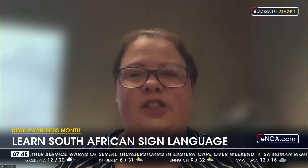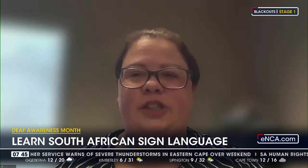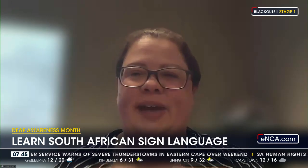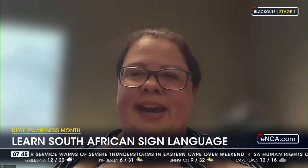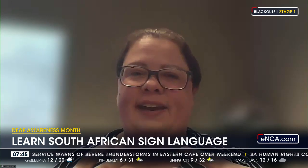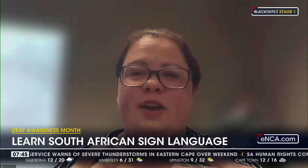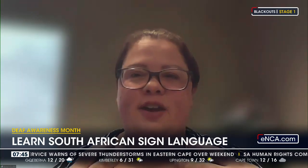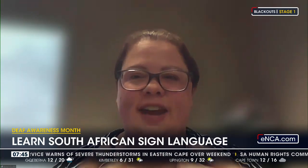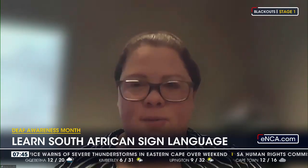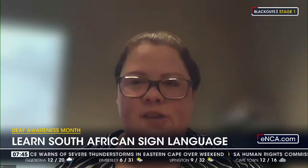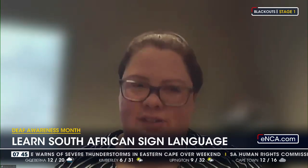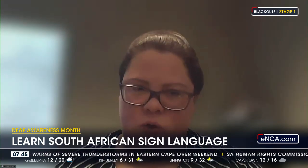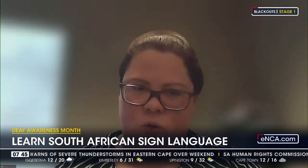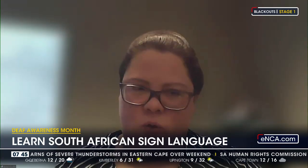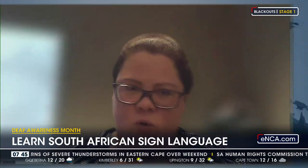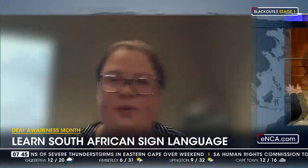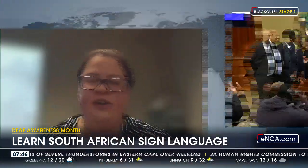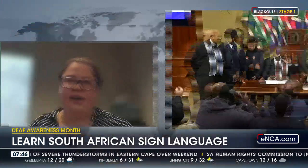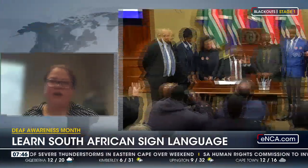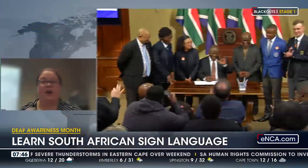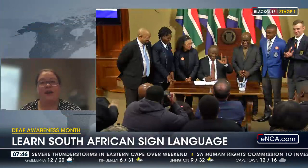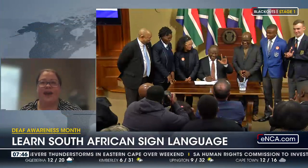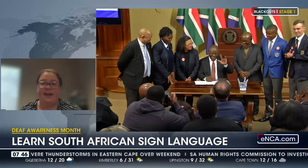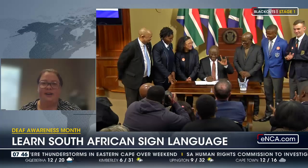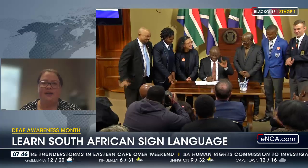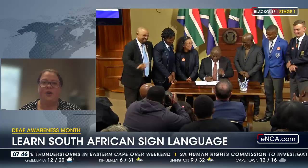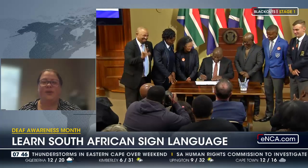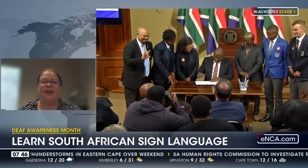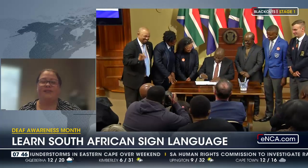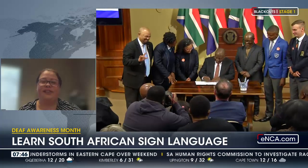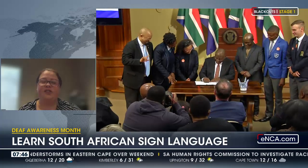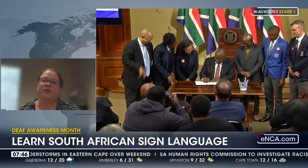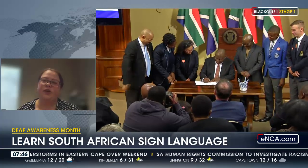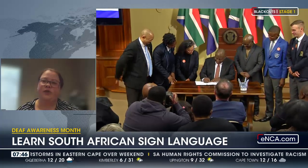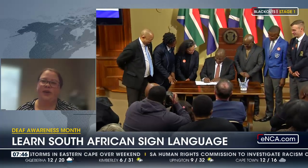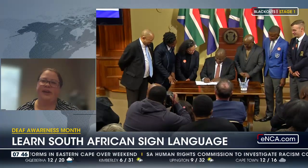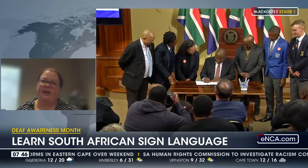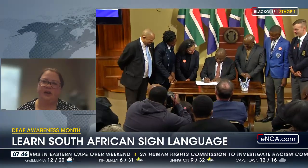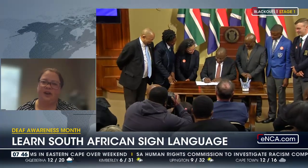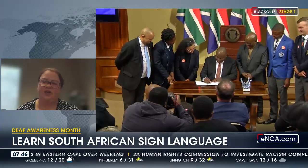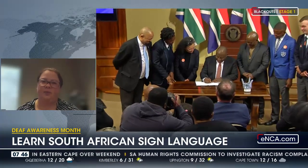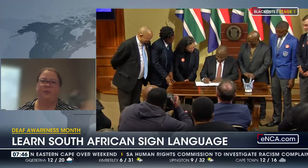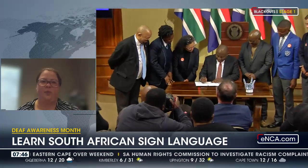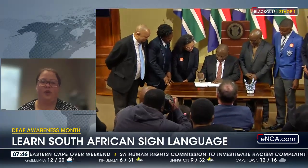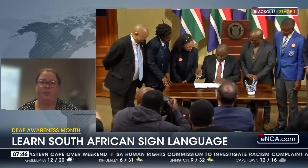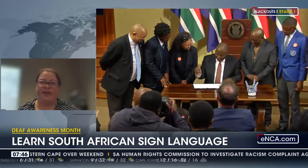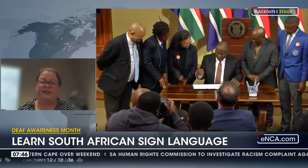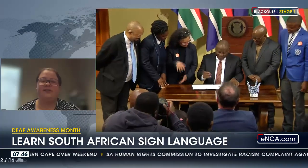to do a in-person course, whether you are doing it online with live sessions or you're doing it in a classroom with your